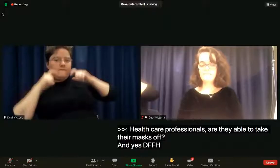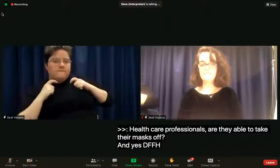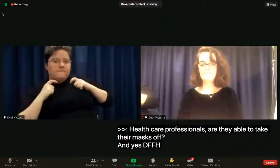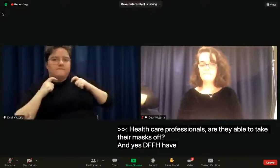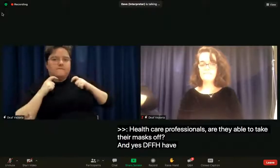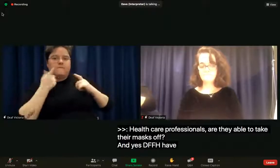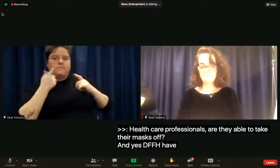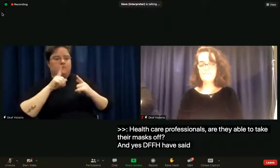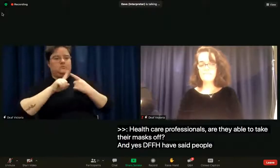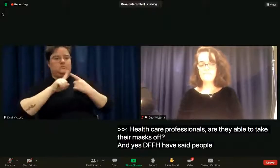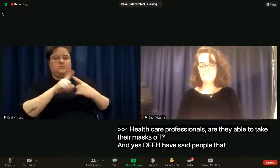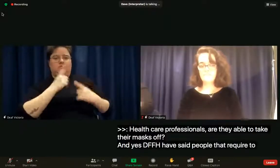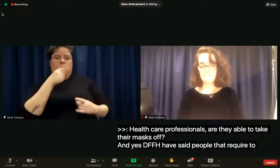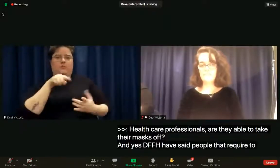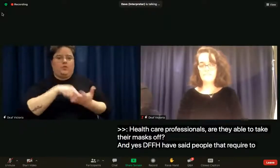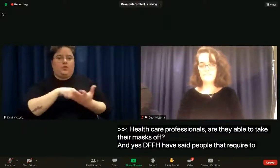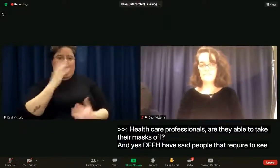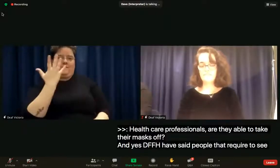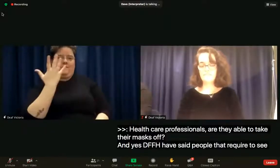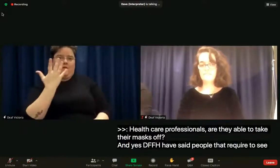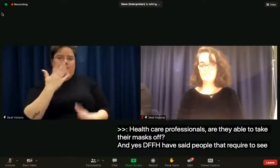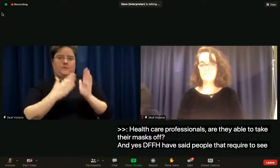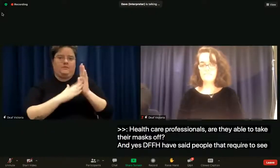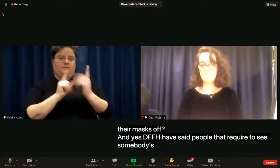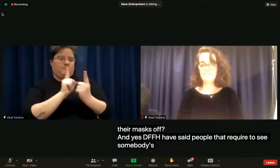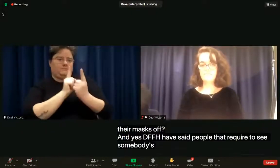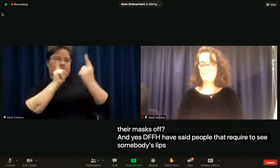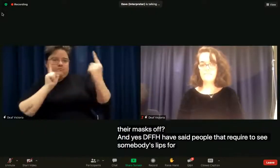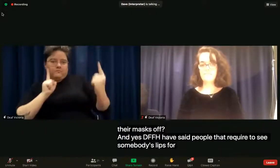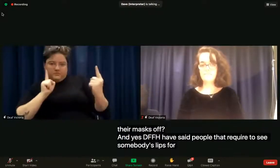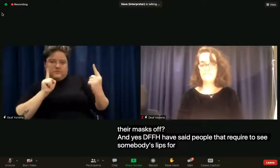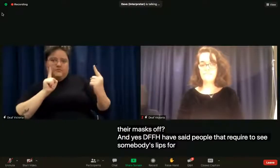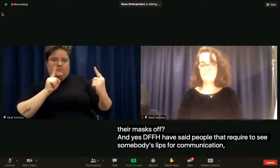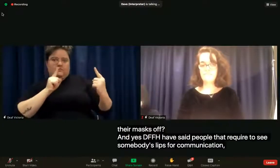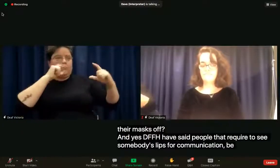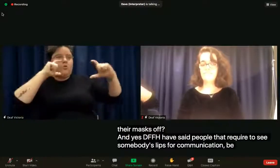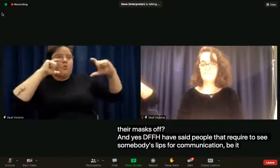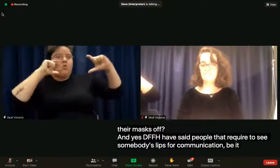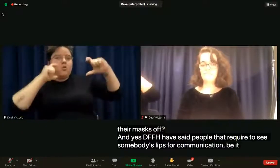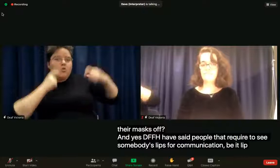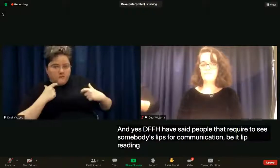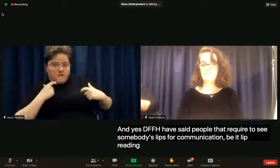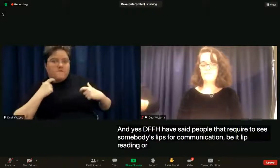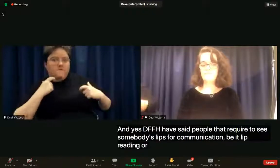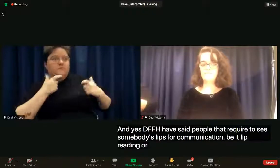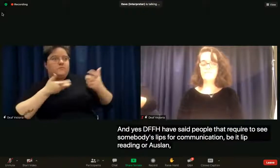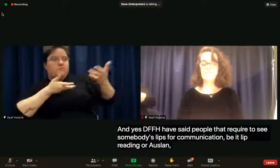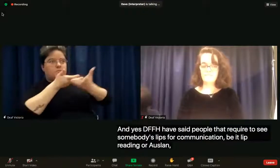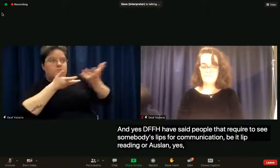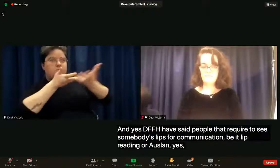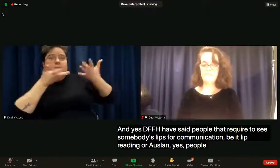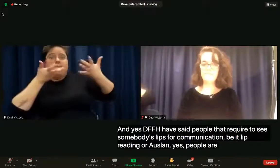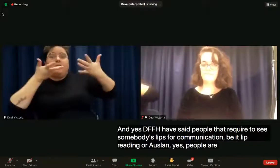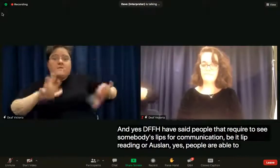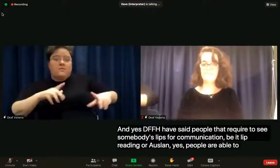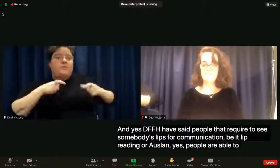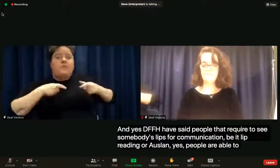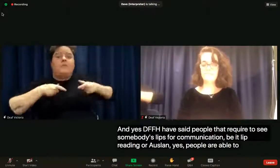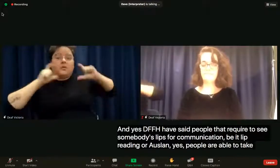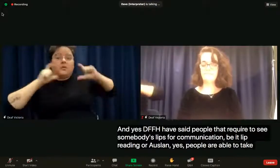for Auslan, then yes, people are able to take their mask off. However, social distancing or physical distancing is still required.